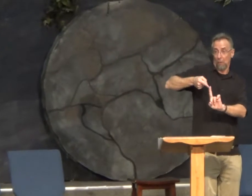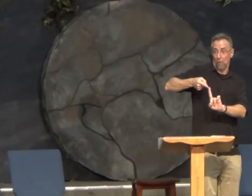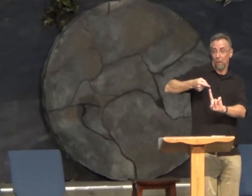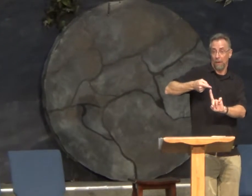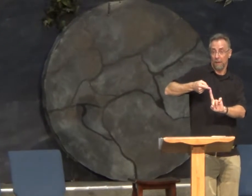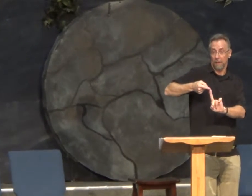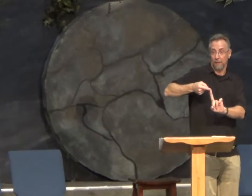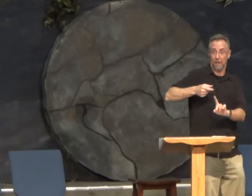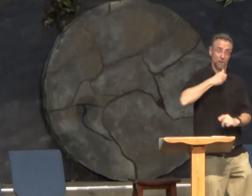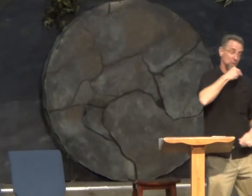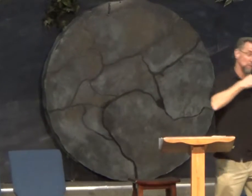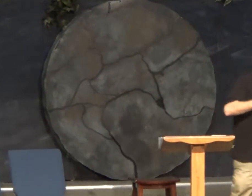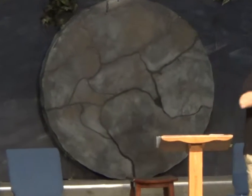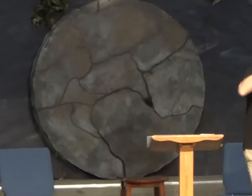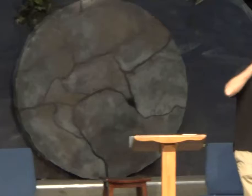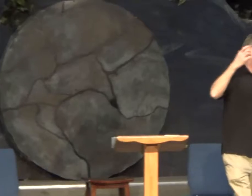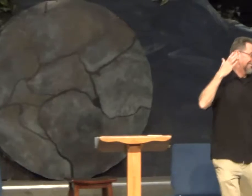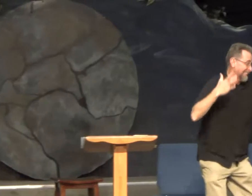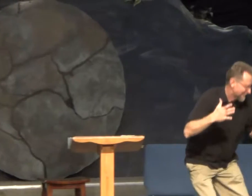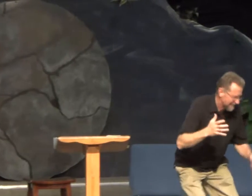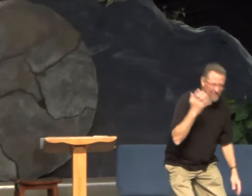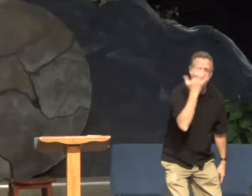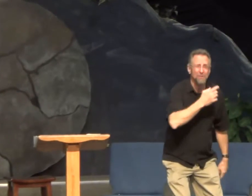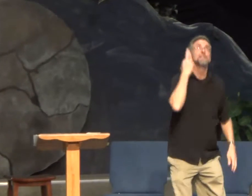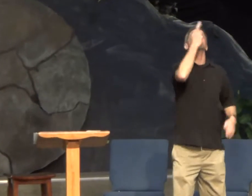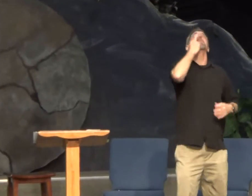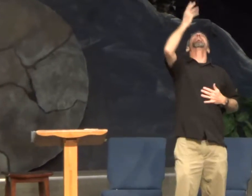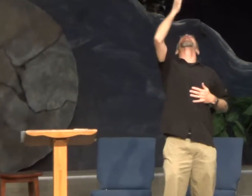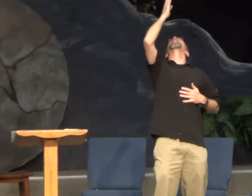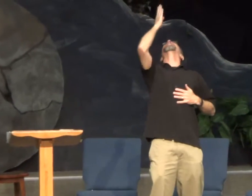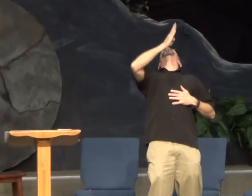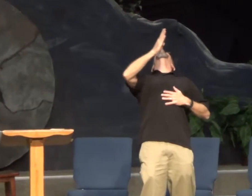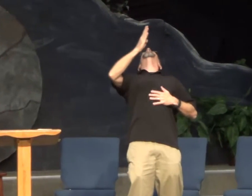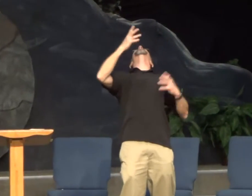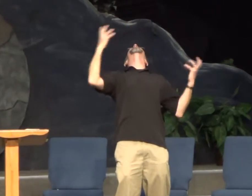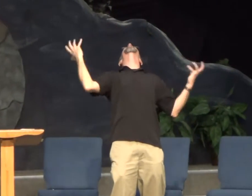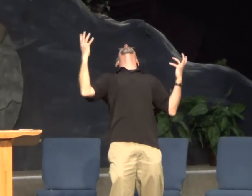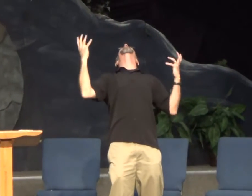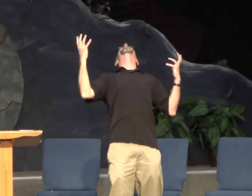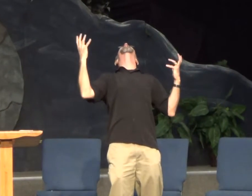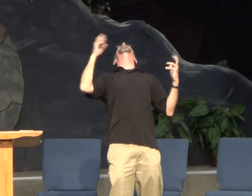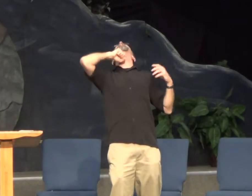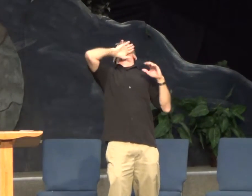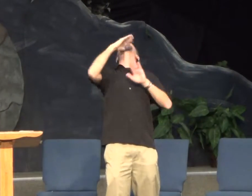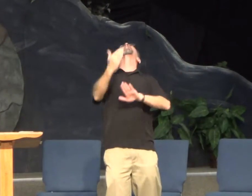And the point of this story, the woman was a sinner. And she realized that there was